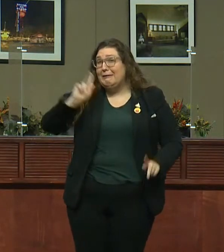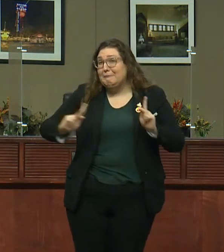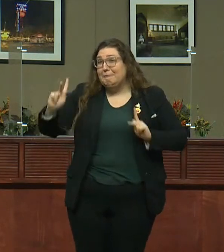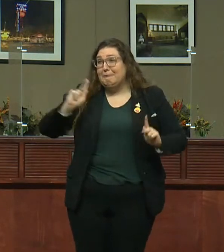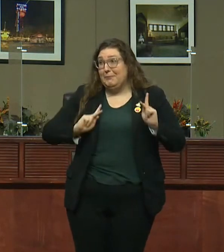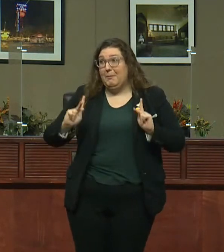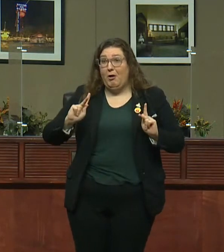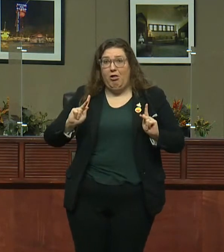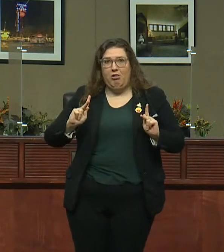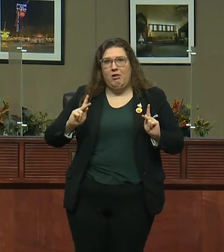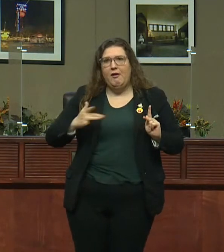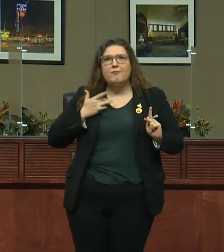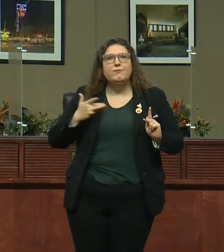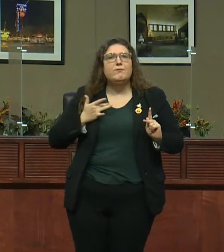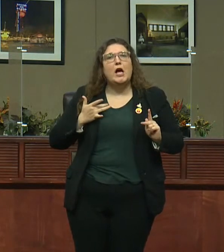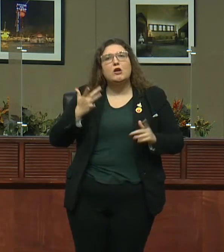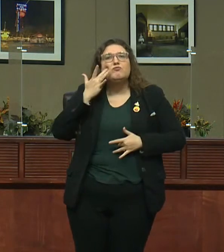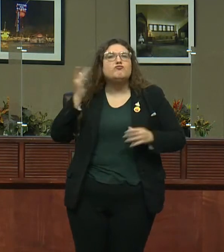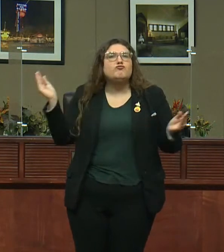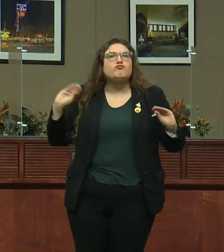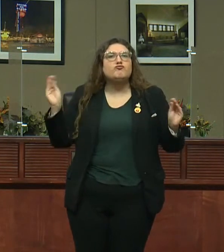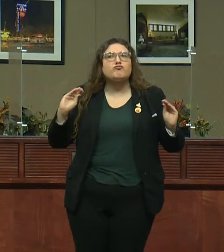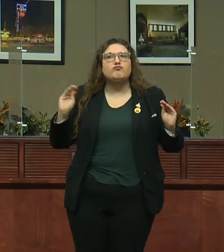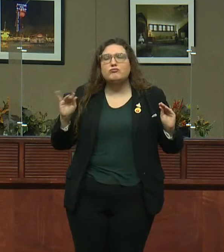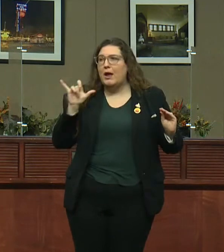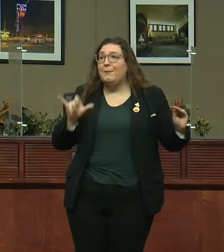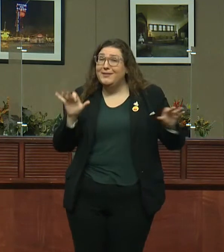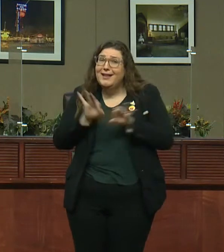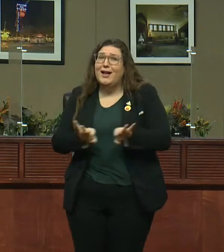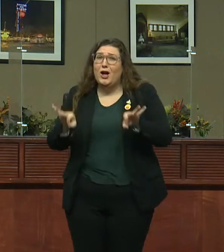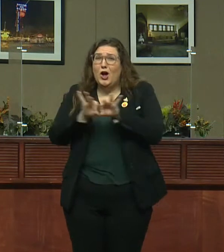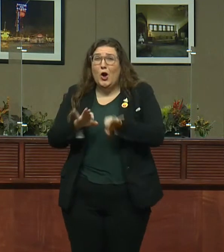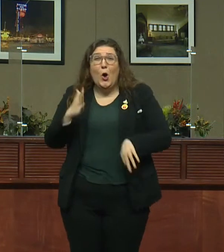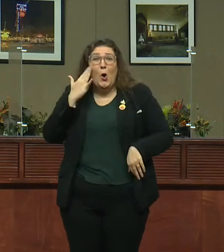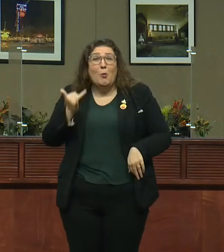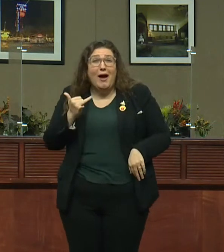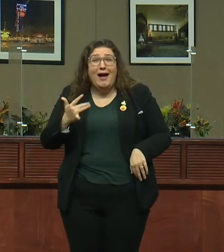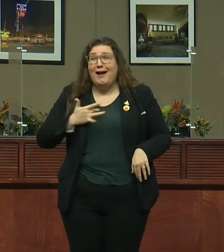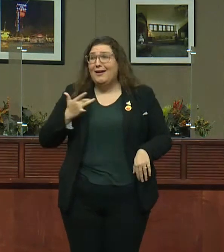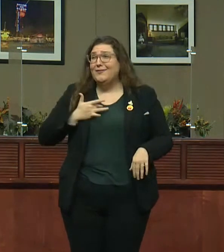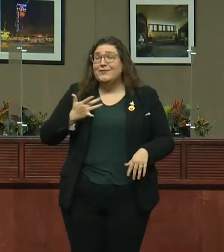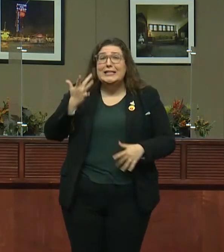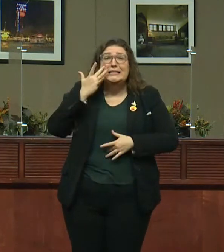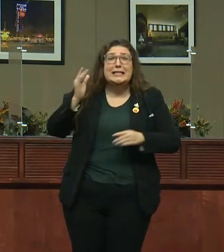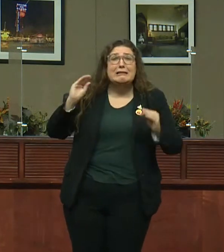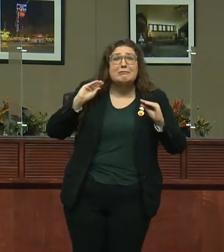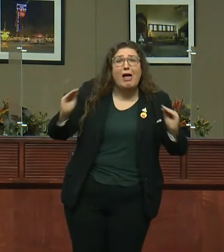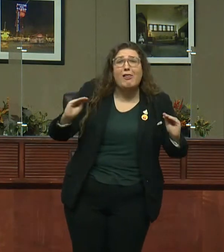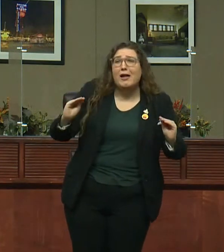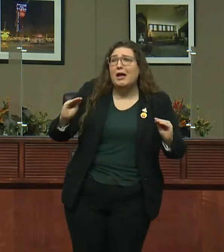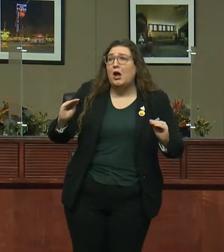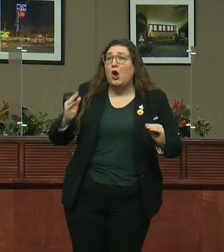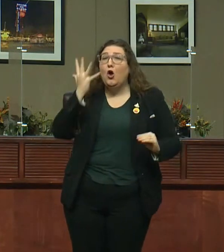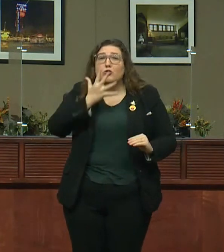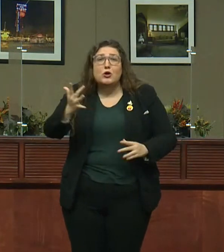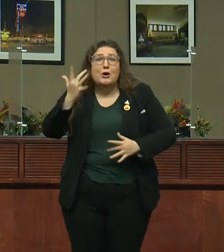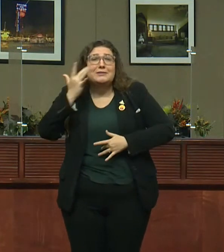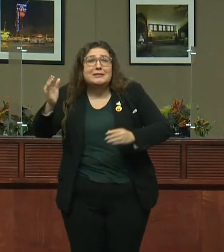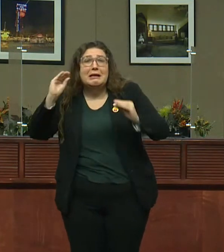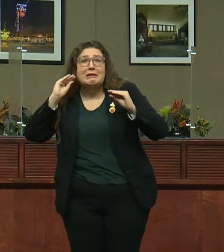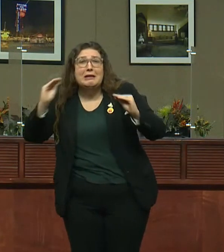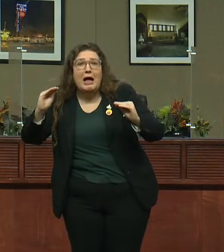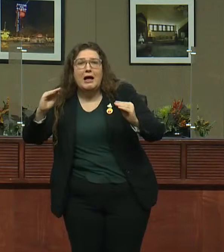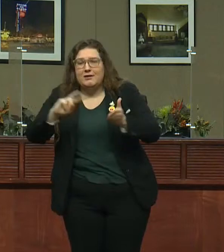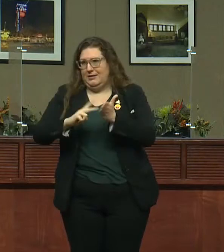in the transmission of the disease, because if you don't feel sick, if you don't look sick, you will not protect yourself, others will not protect